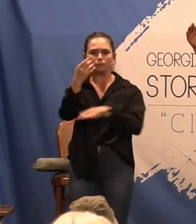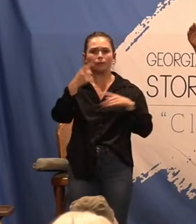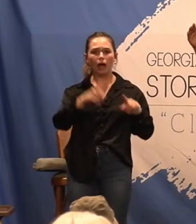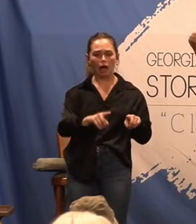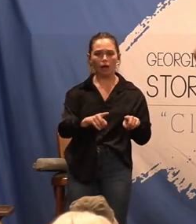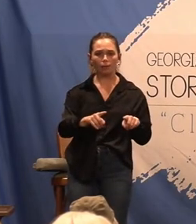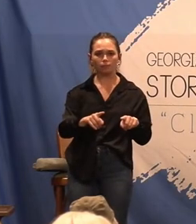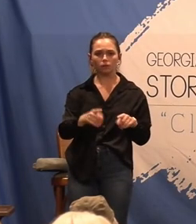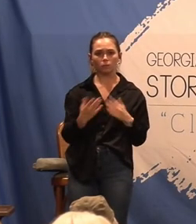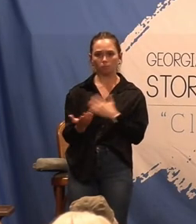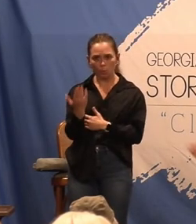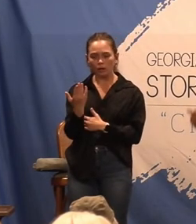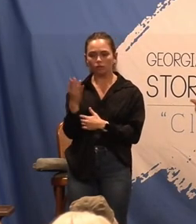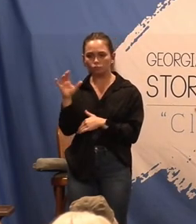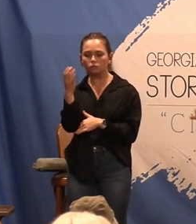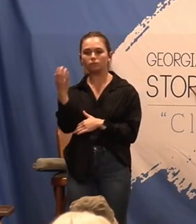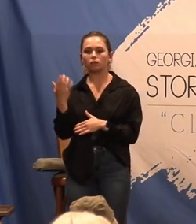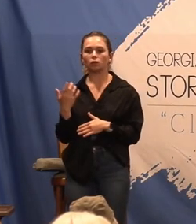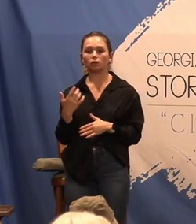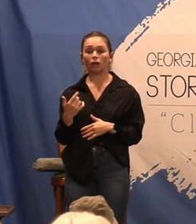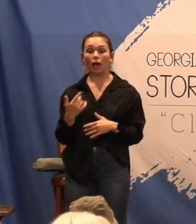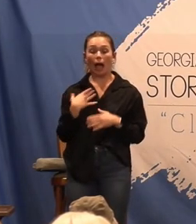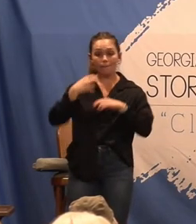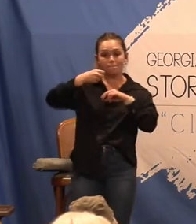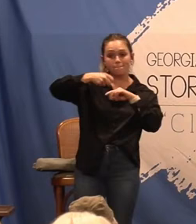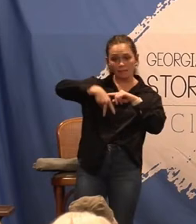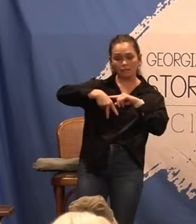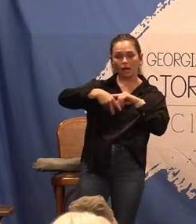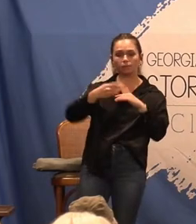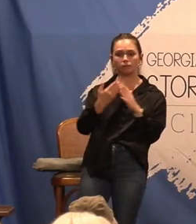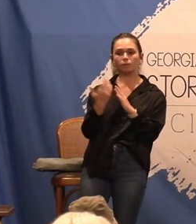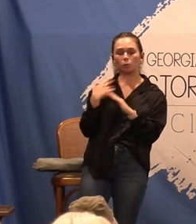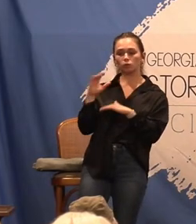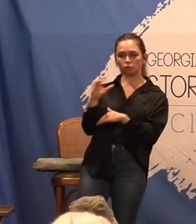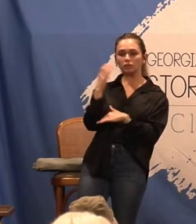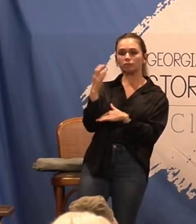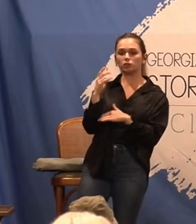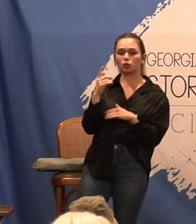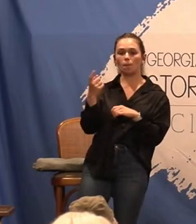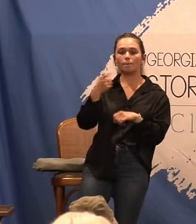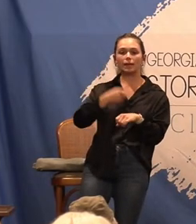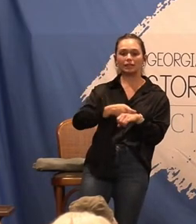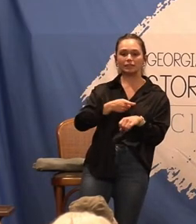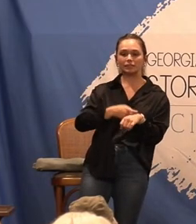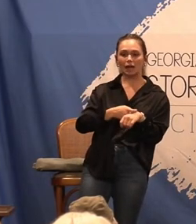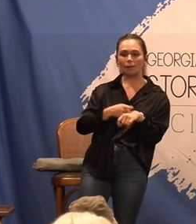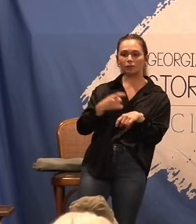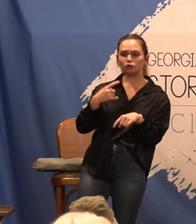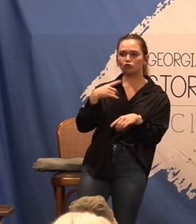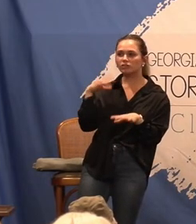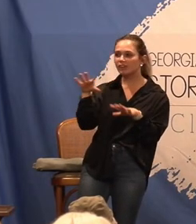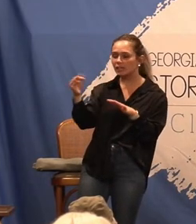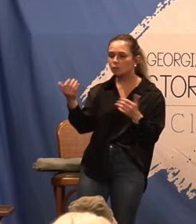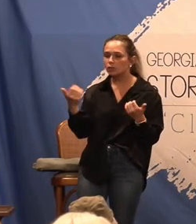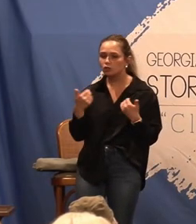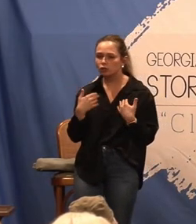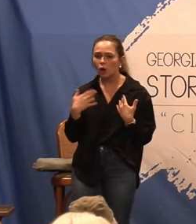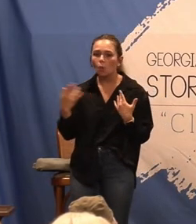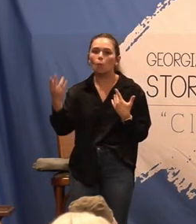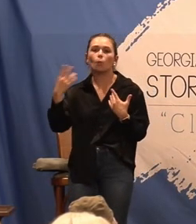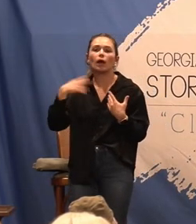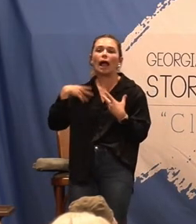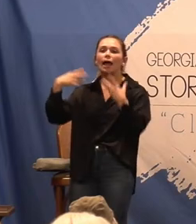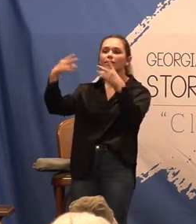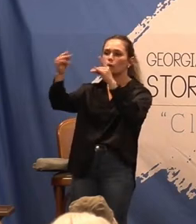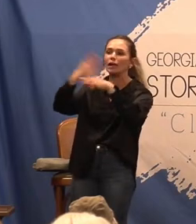the morning of Christmas. We open our presents at midnight the night before. So by the time you guys are just finding out what you have, we already at the